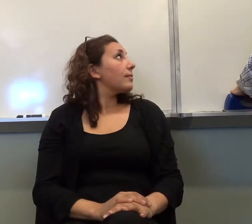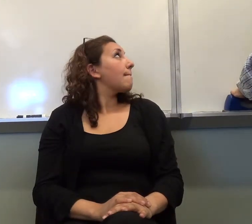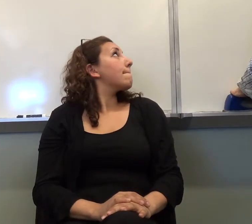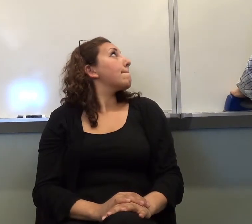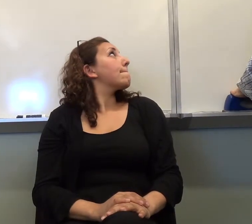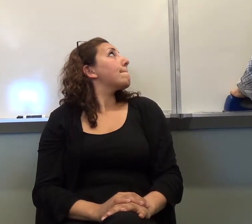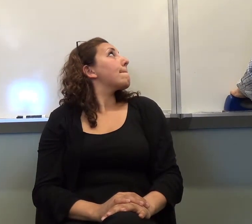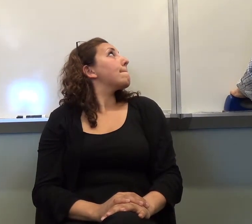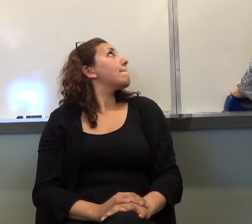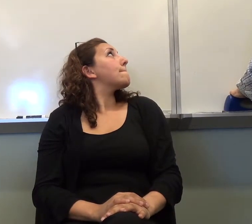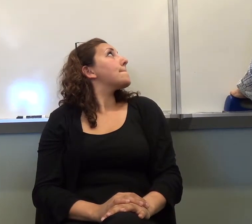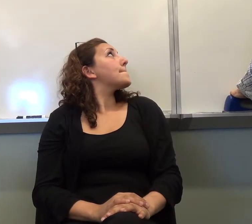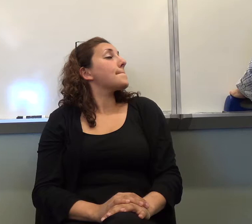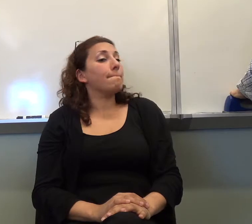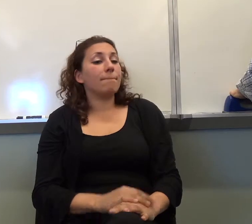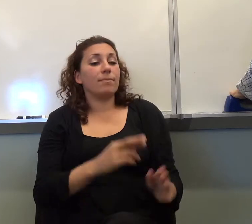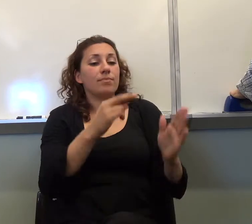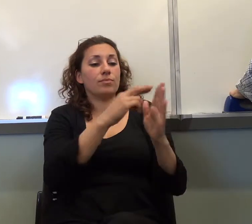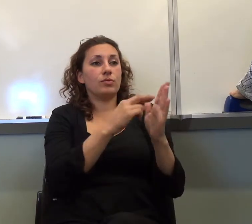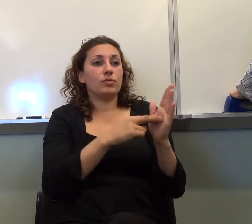Okay, rules for multiplication